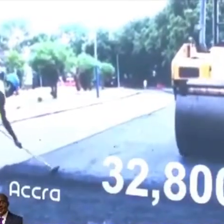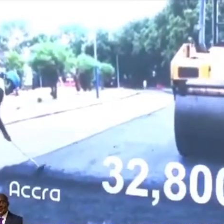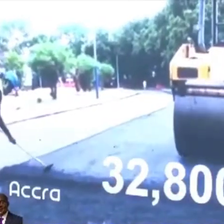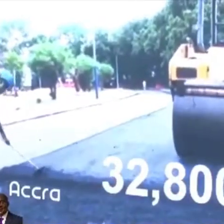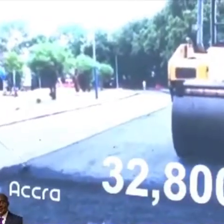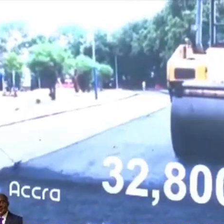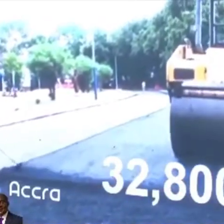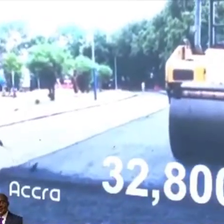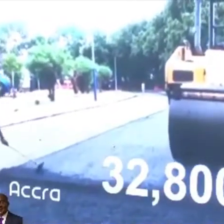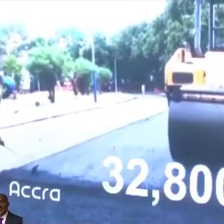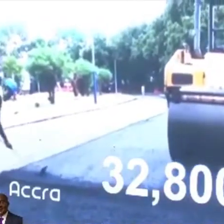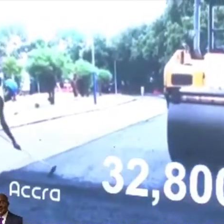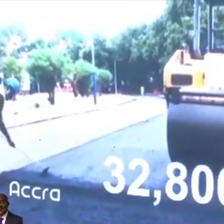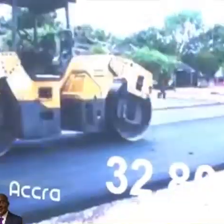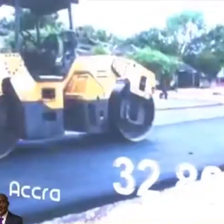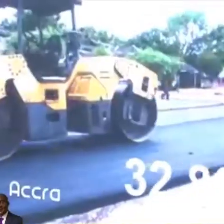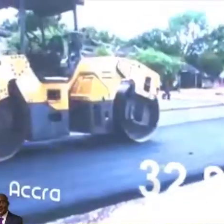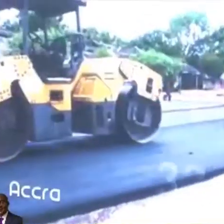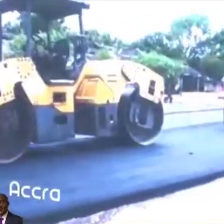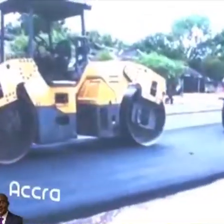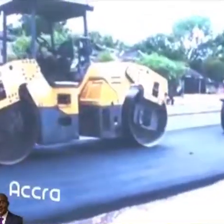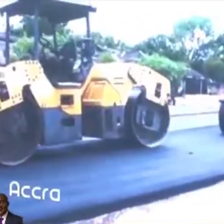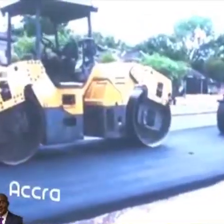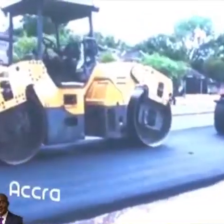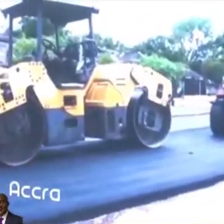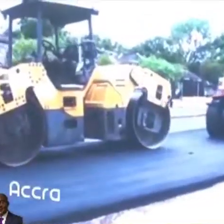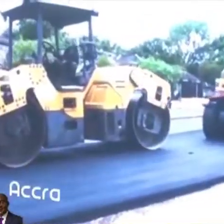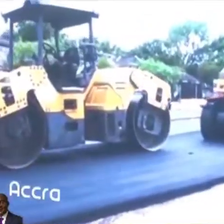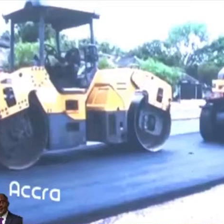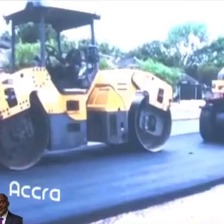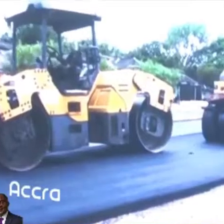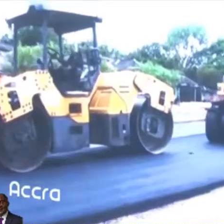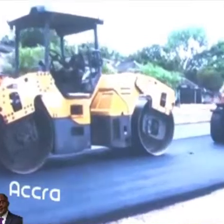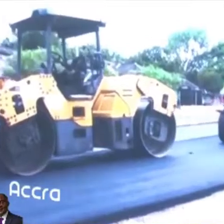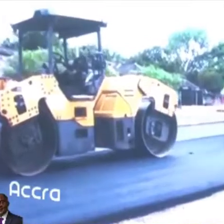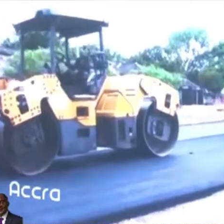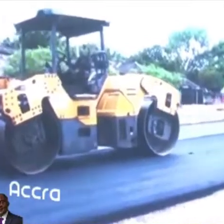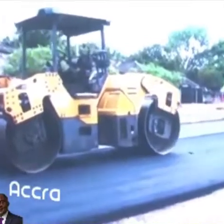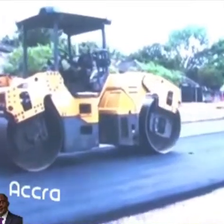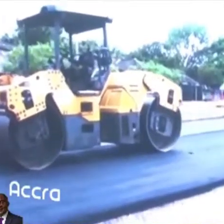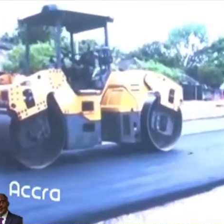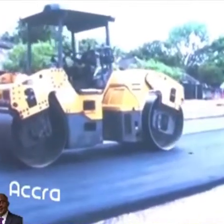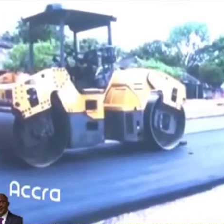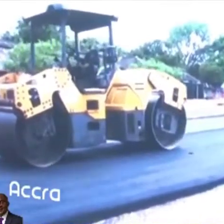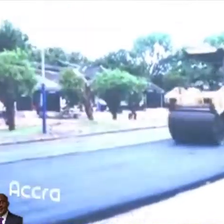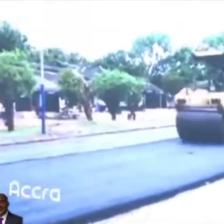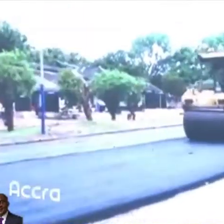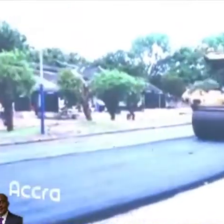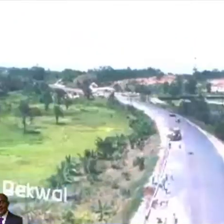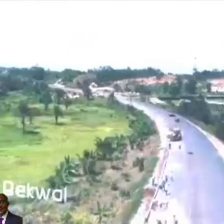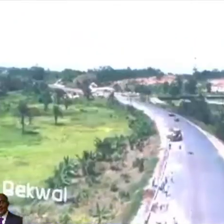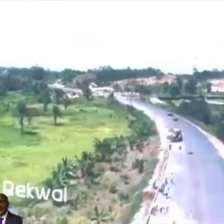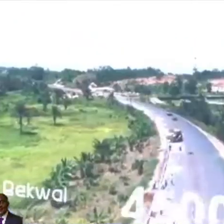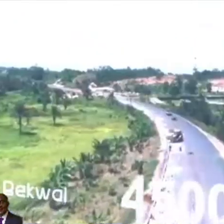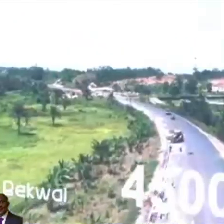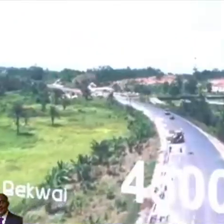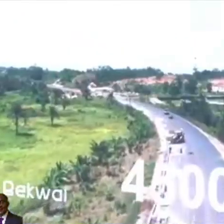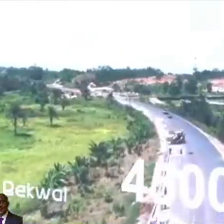32,800 kilometers of road construction is already ongoing in various parts of the country. Out of